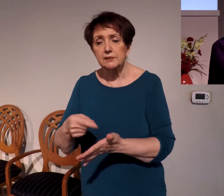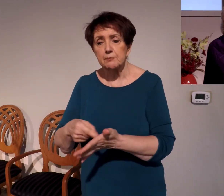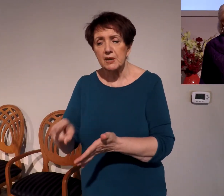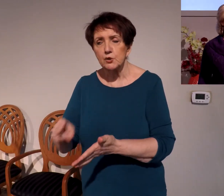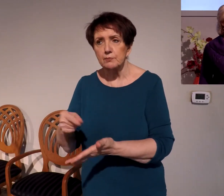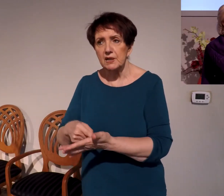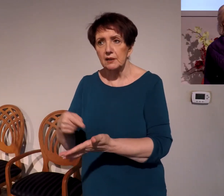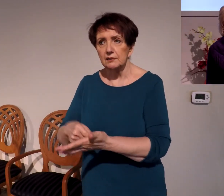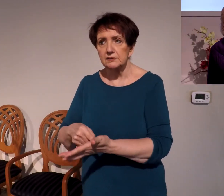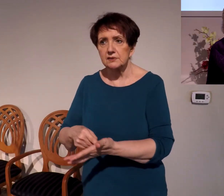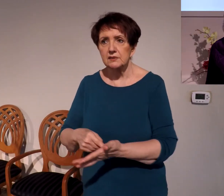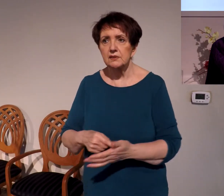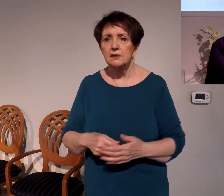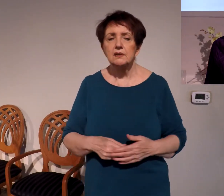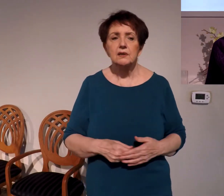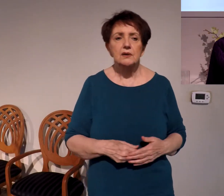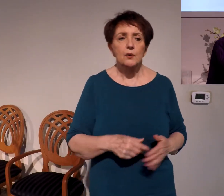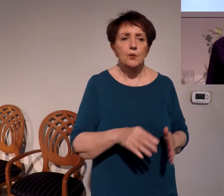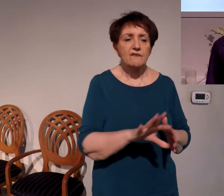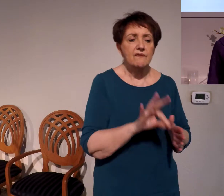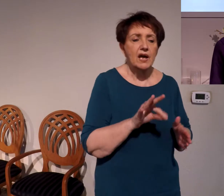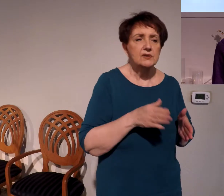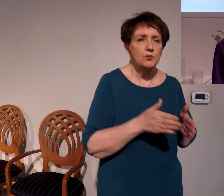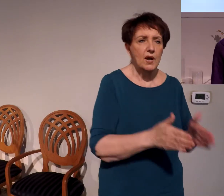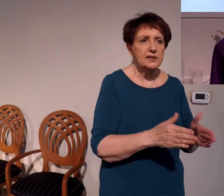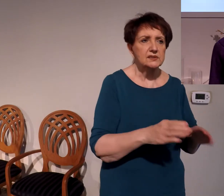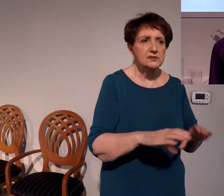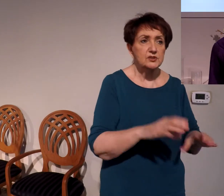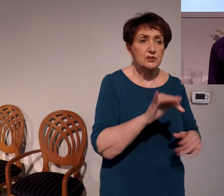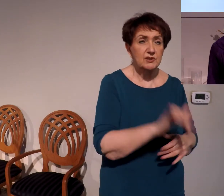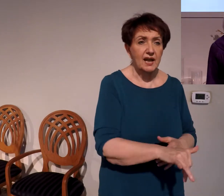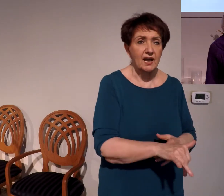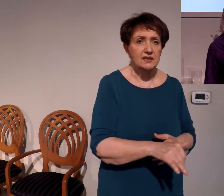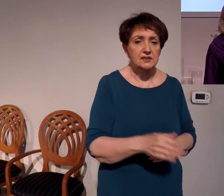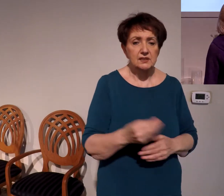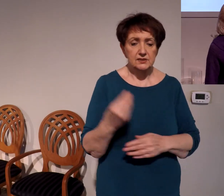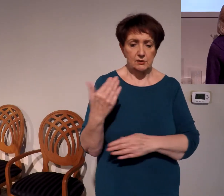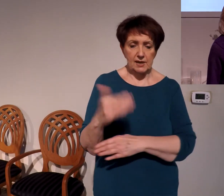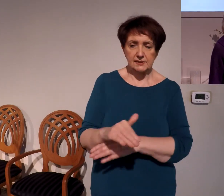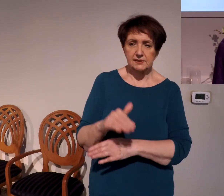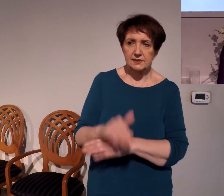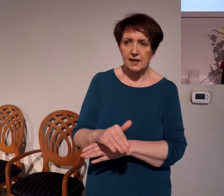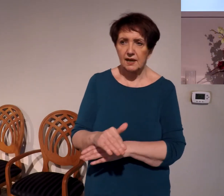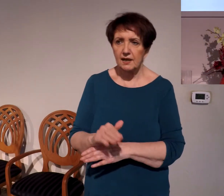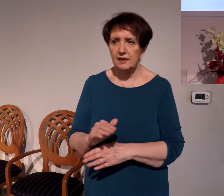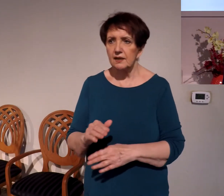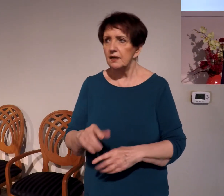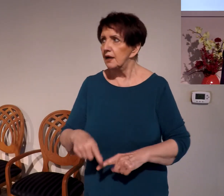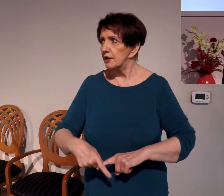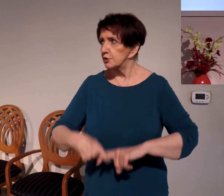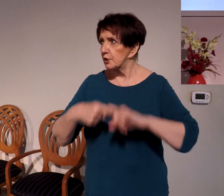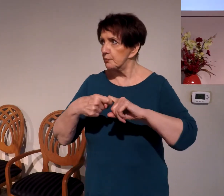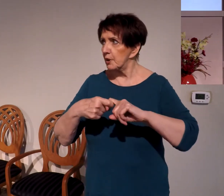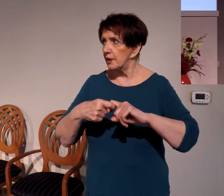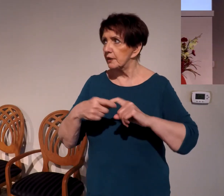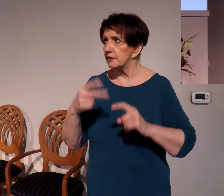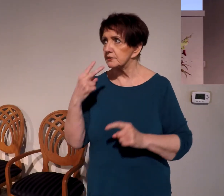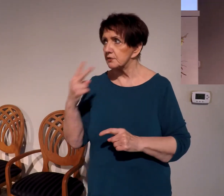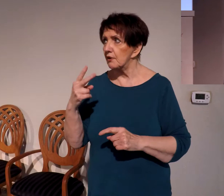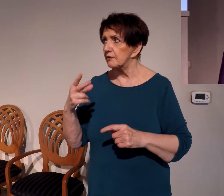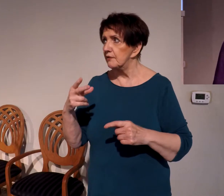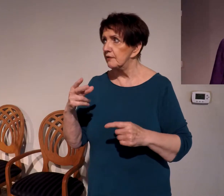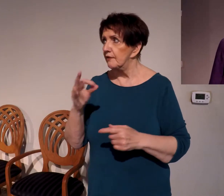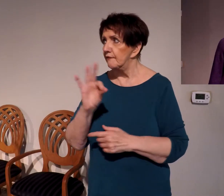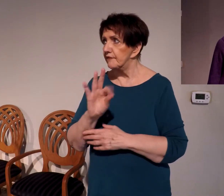find inexpensive ways to do that. So last night I took a break. I don't know how many of you saw it on Facebook. I went and